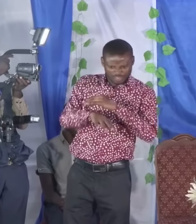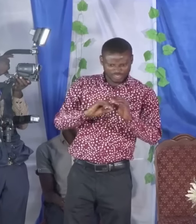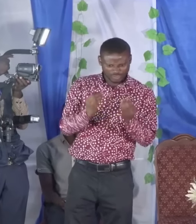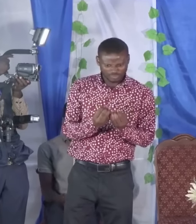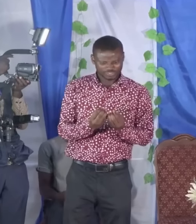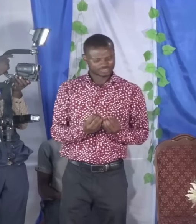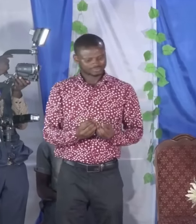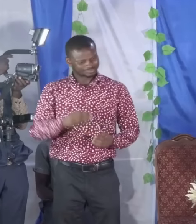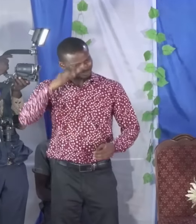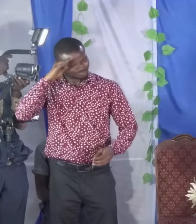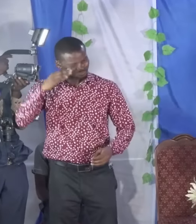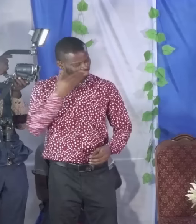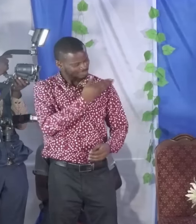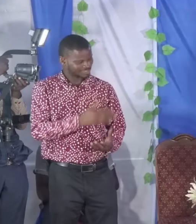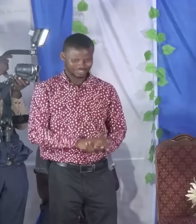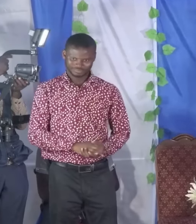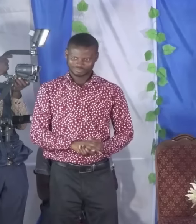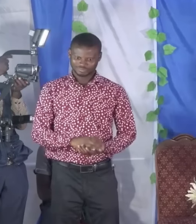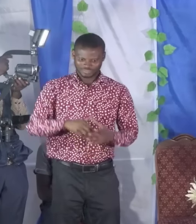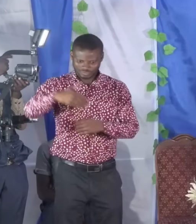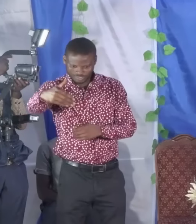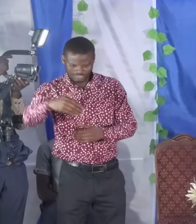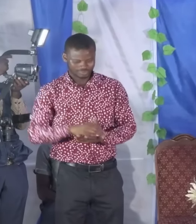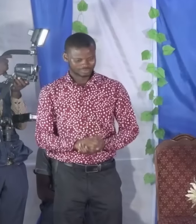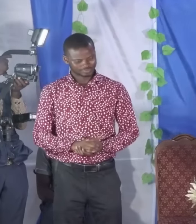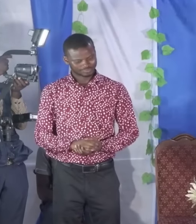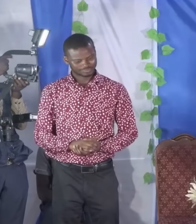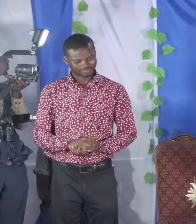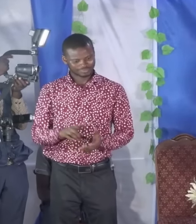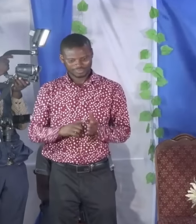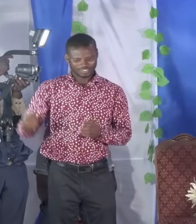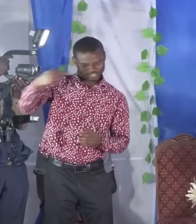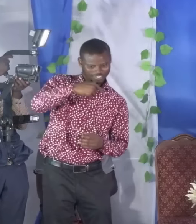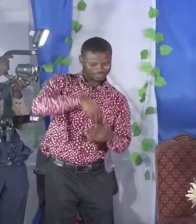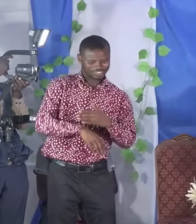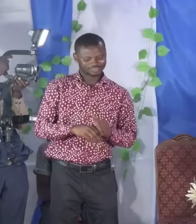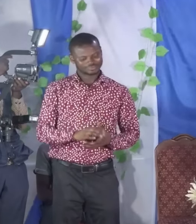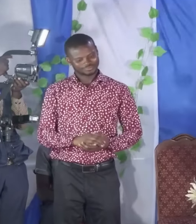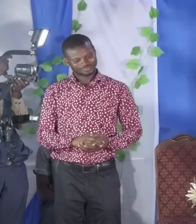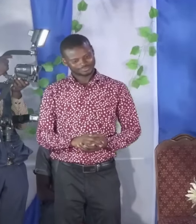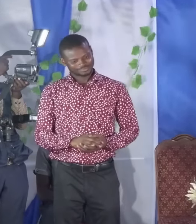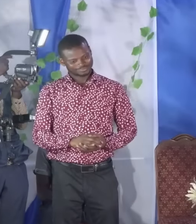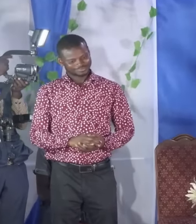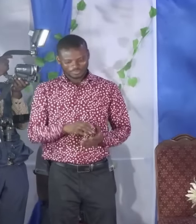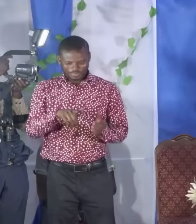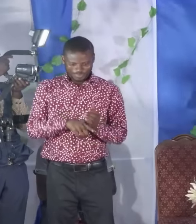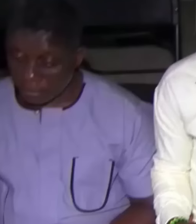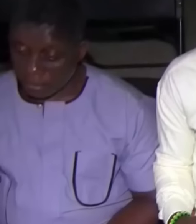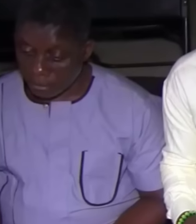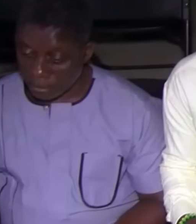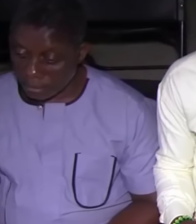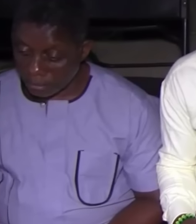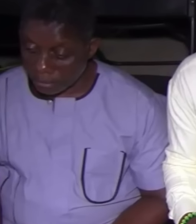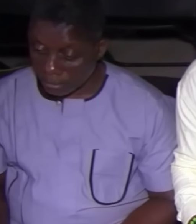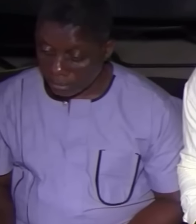jiso. No apie. Opie no asa ya ba. Oba ya say, "Oh, so you are the preacher from Africa." And I'm